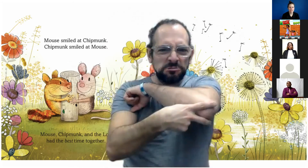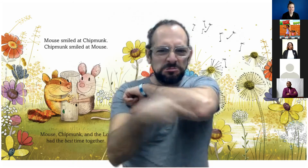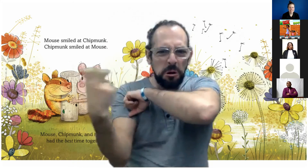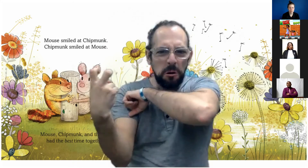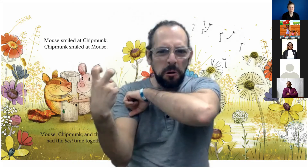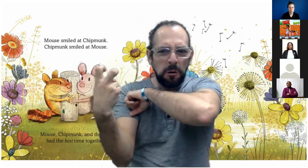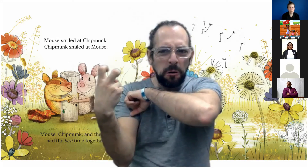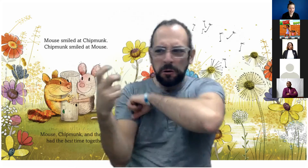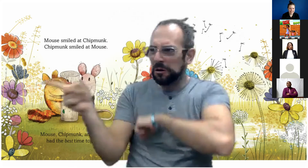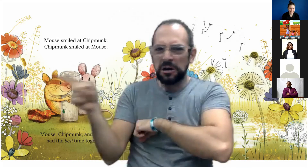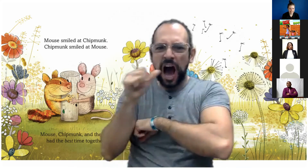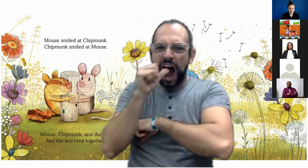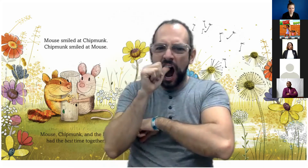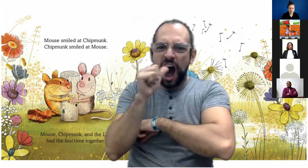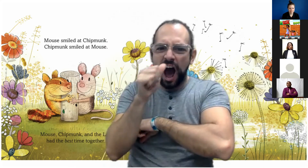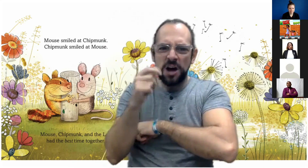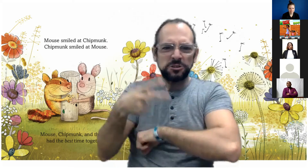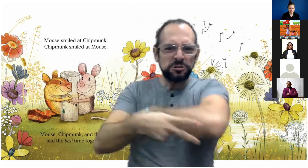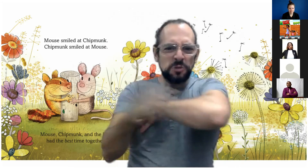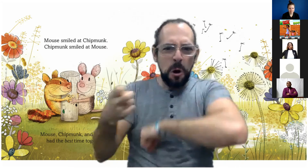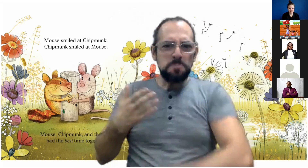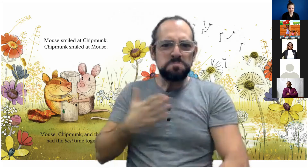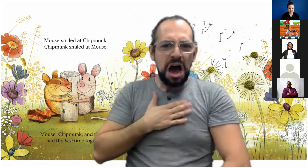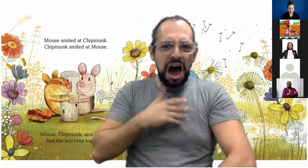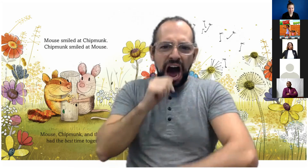So he stole my nut.